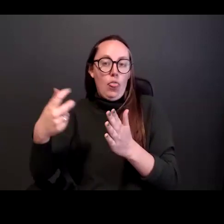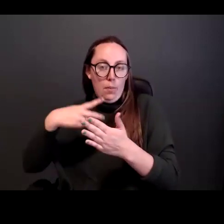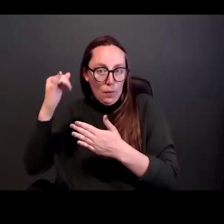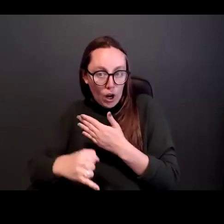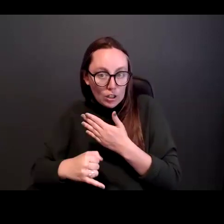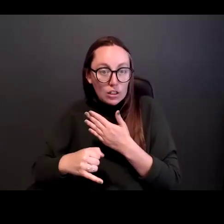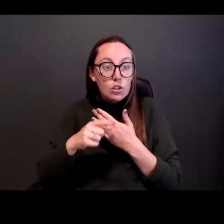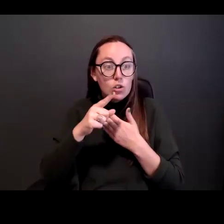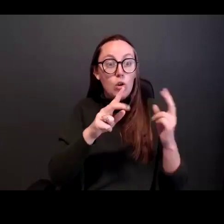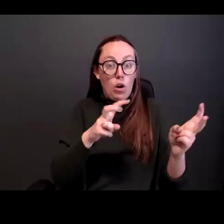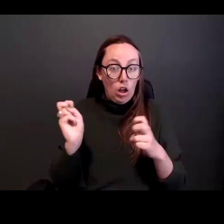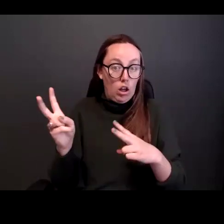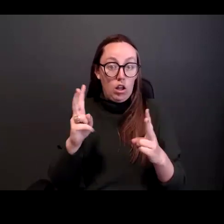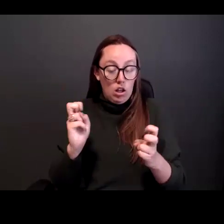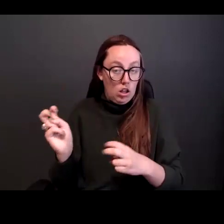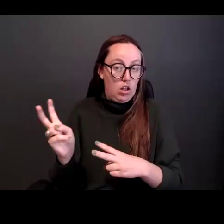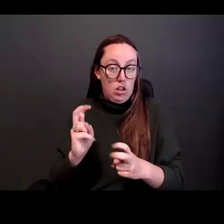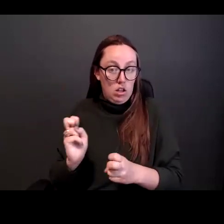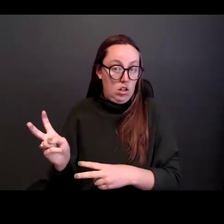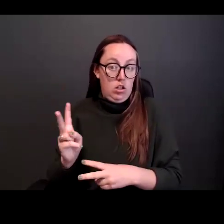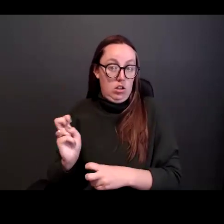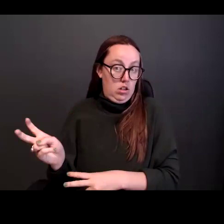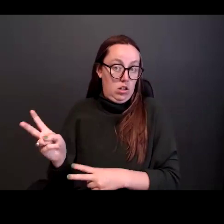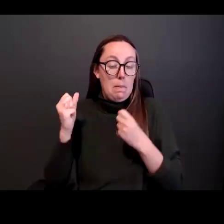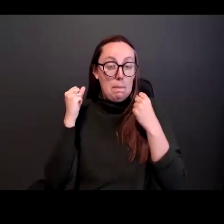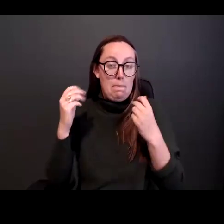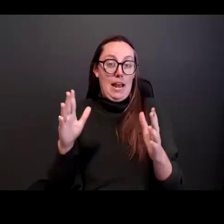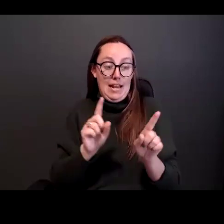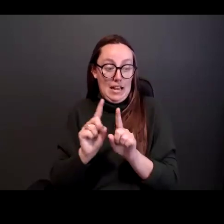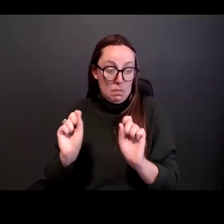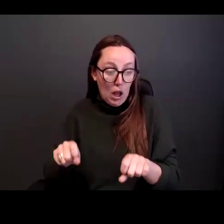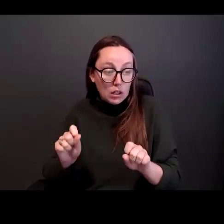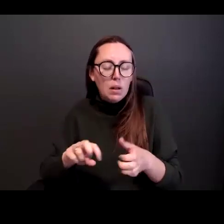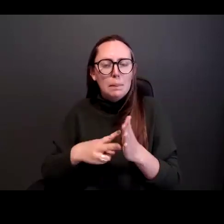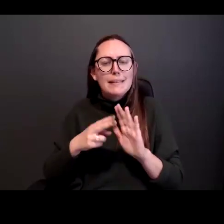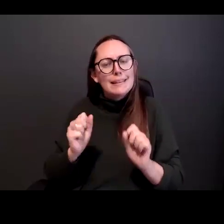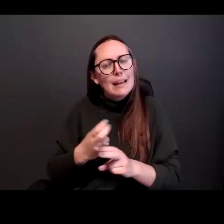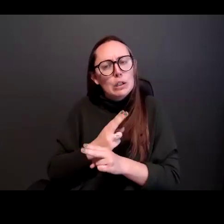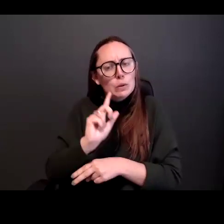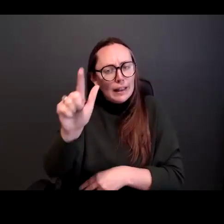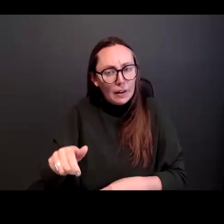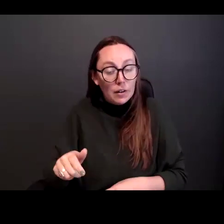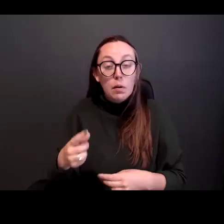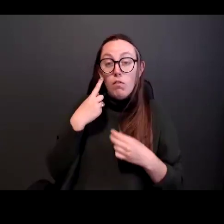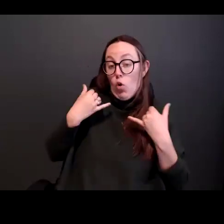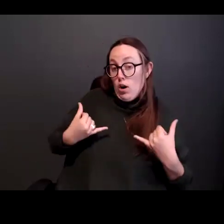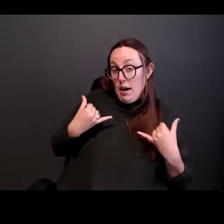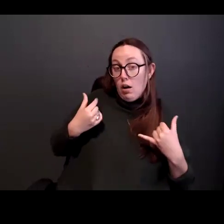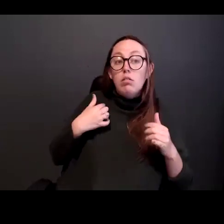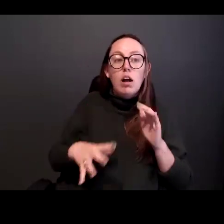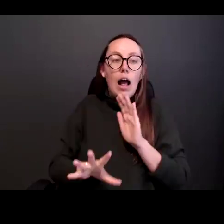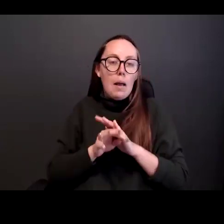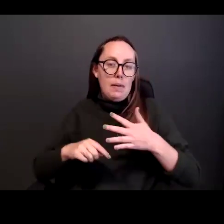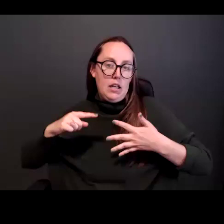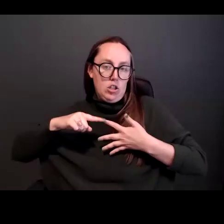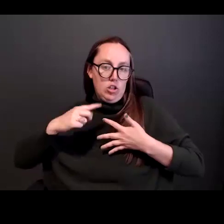on to those other monologues so that you can use them for something else. But the one that I'm going to choose is monologue number 2 because it's got the best